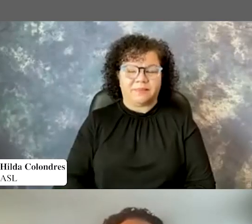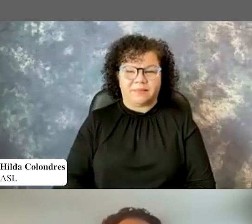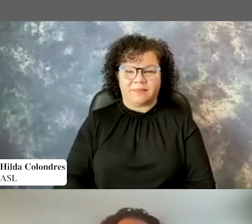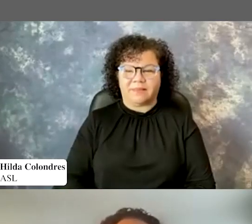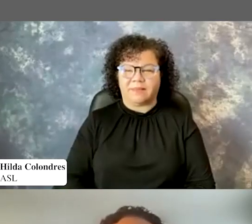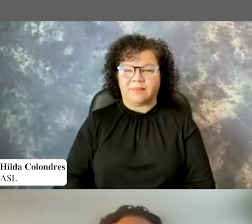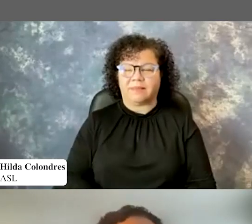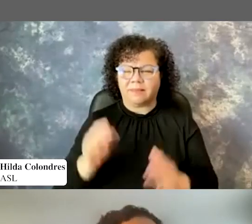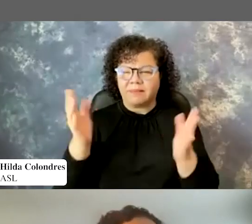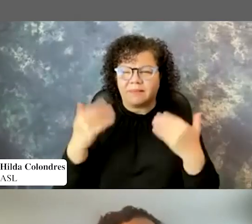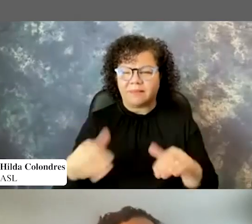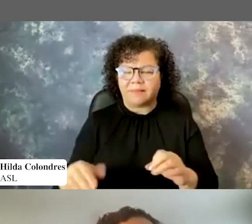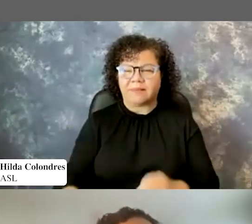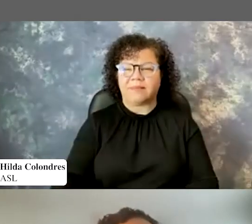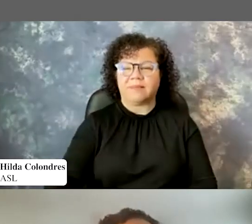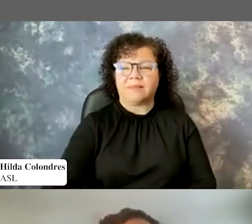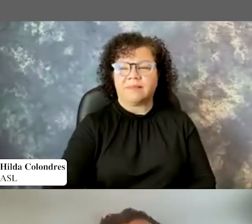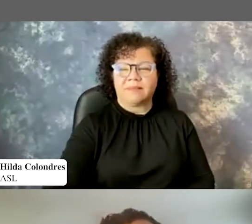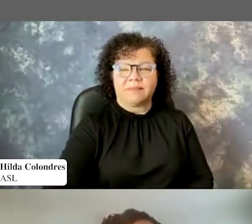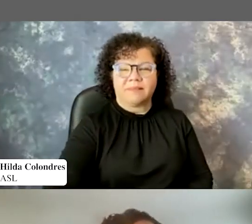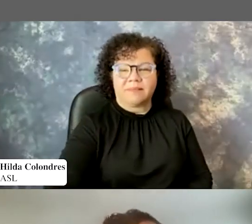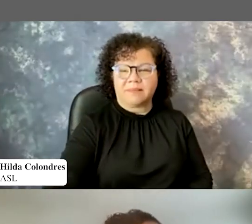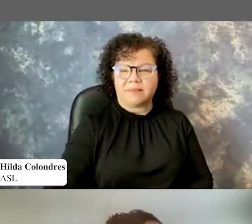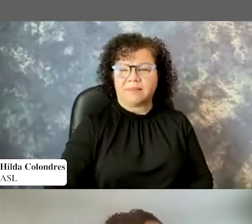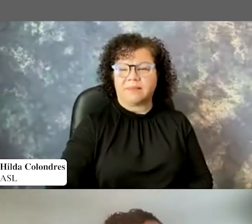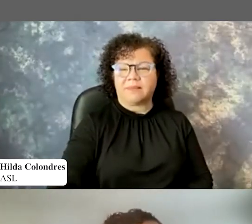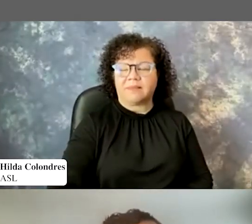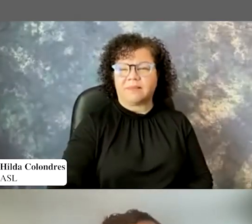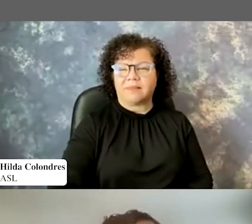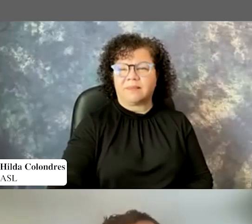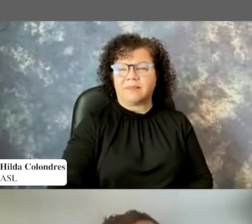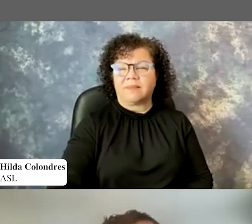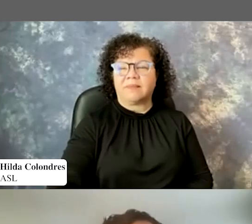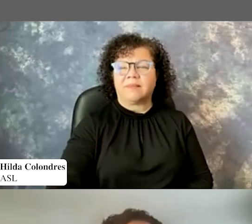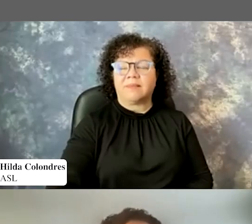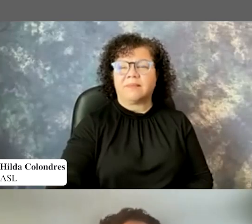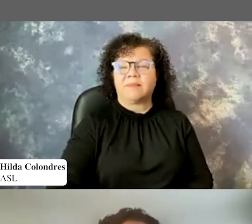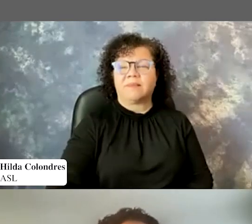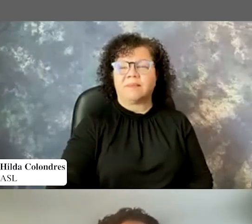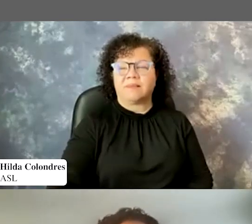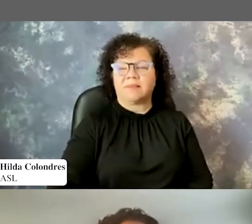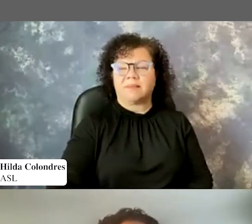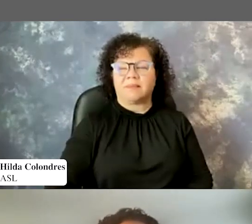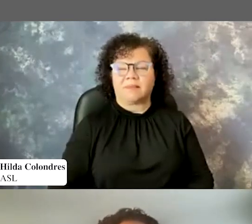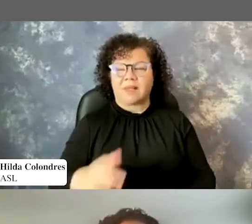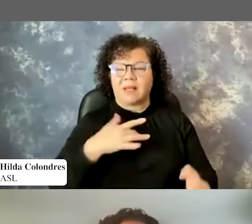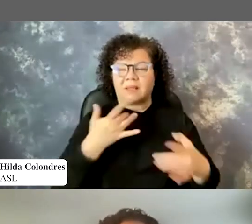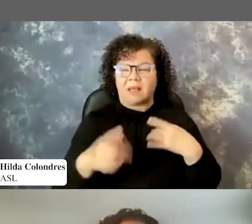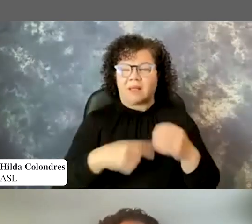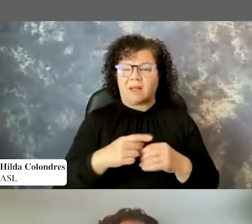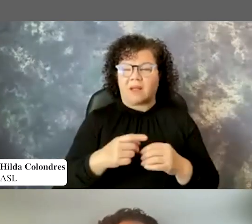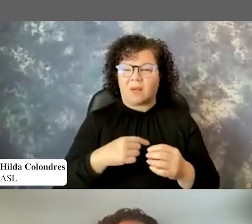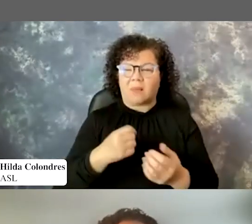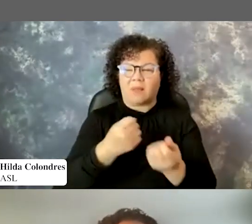Up next, a question for Stephen. Excited about the support for grantee